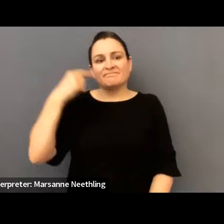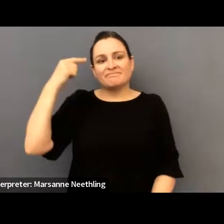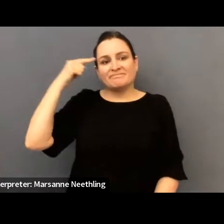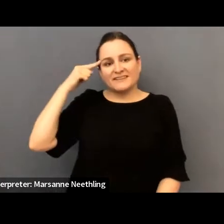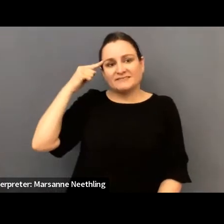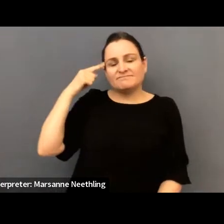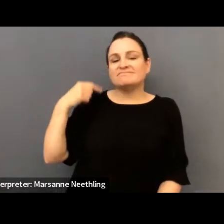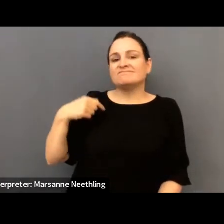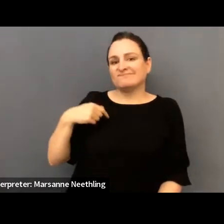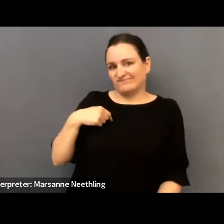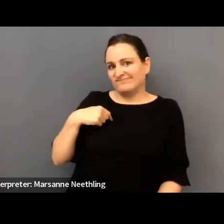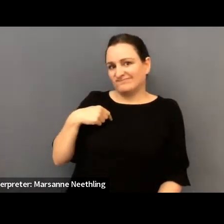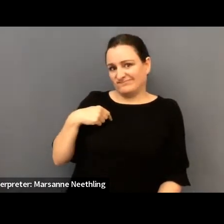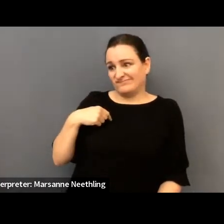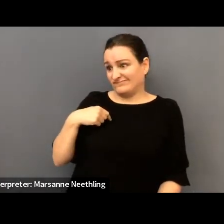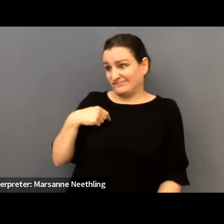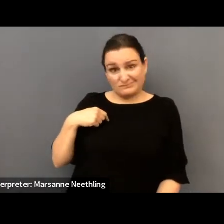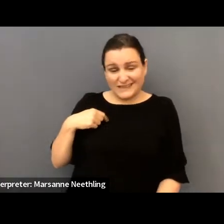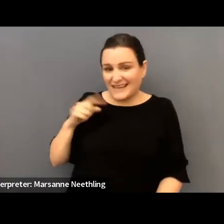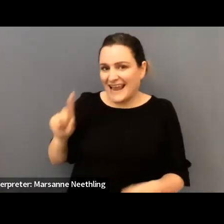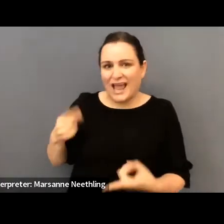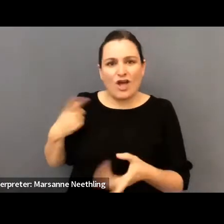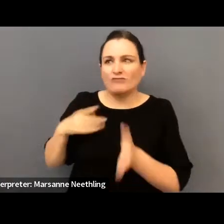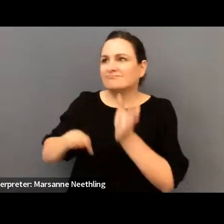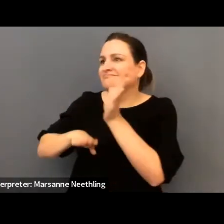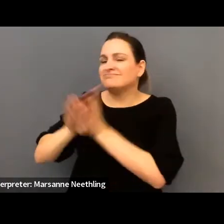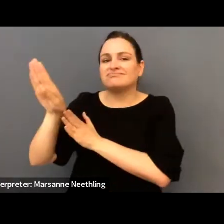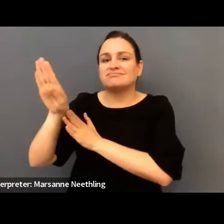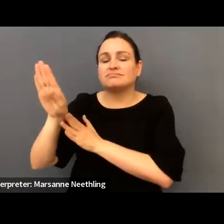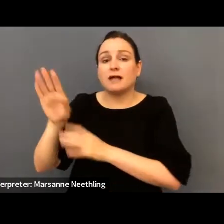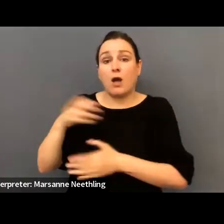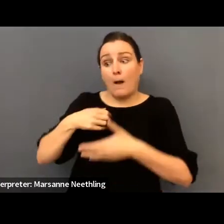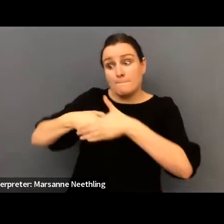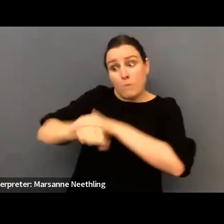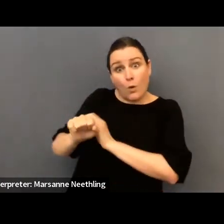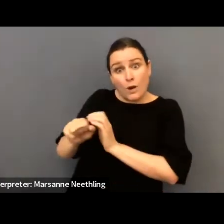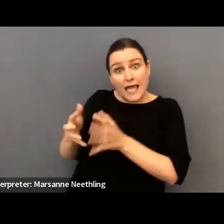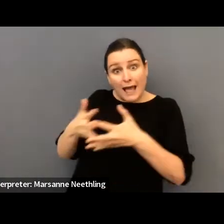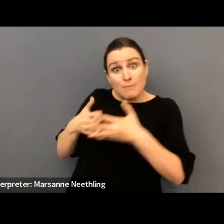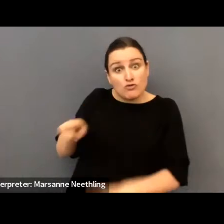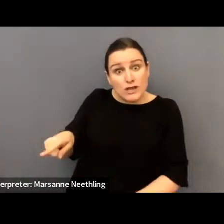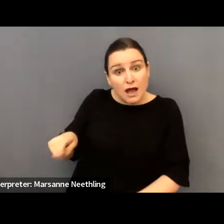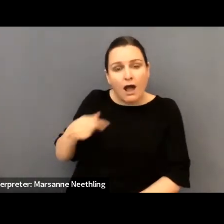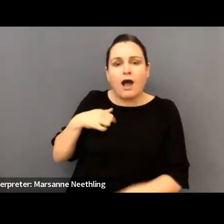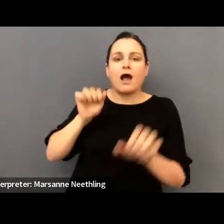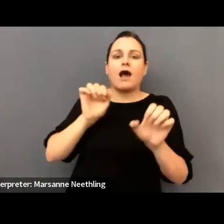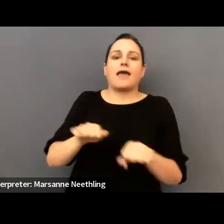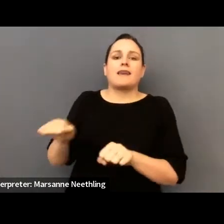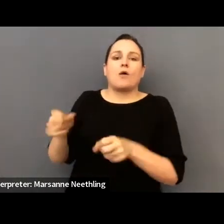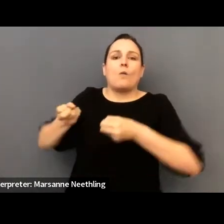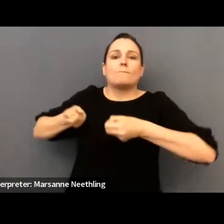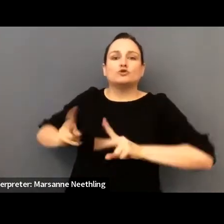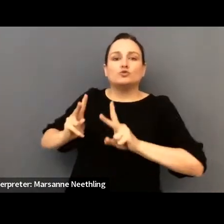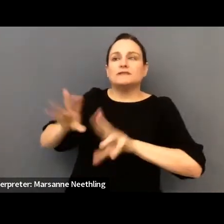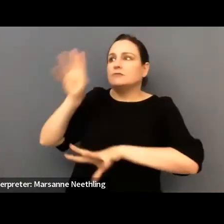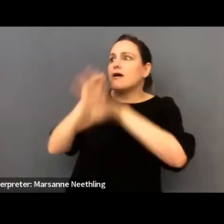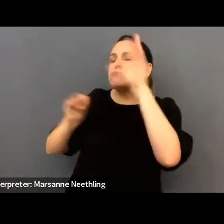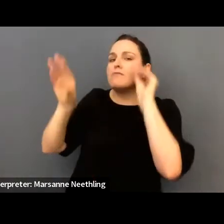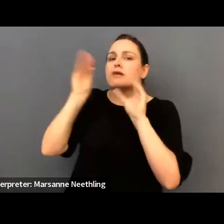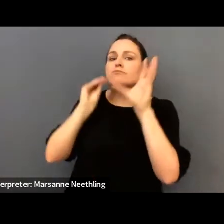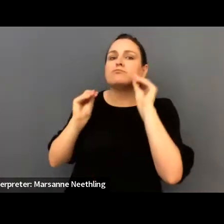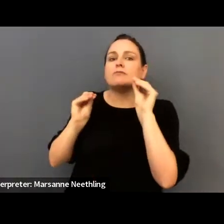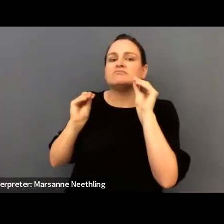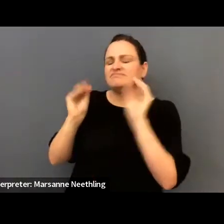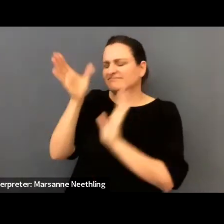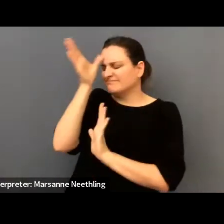to becoming the astrophysicist that he became. And he argues that if the